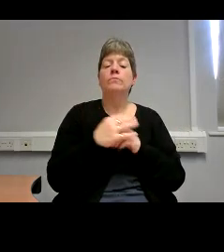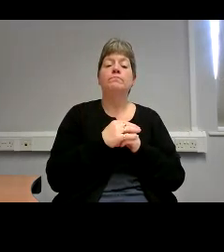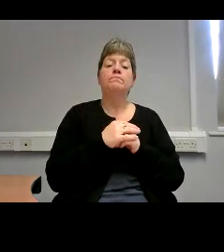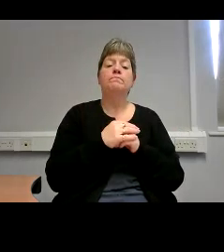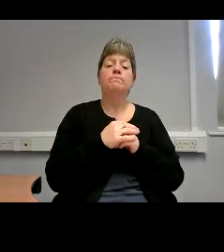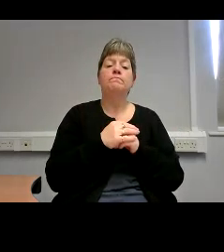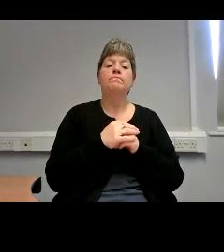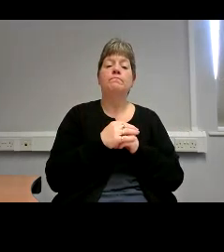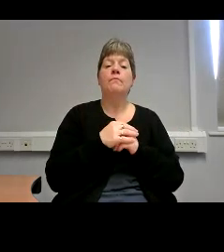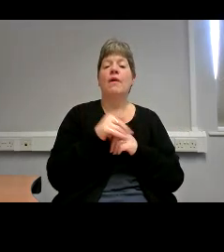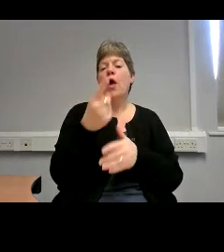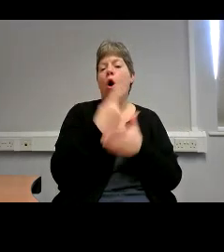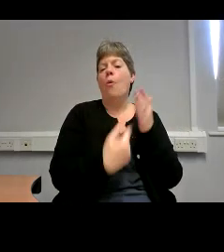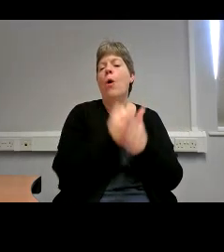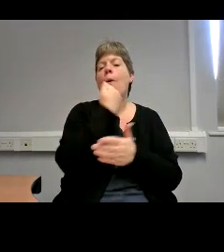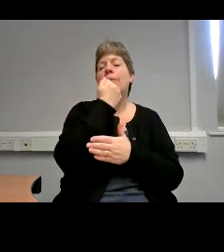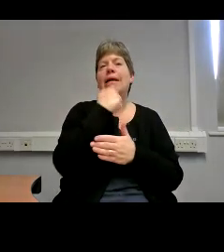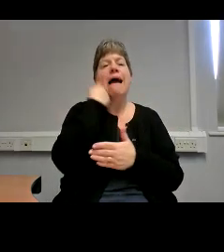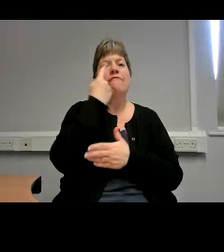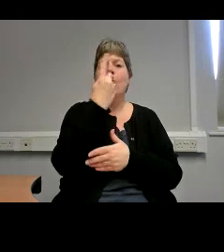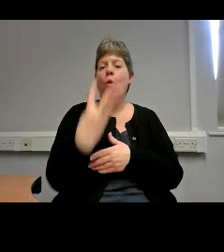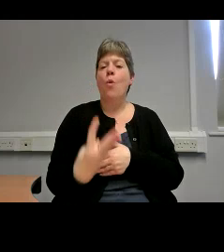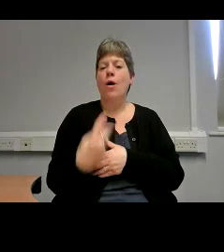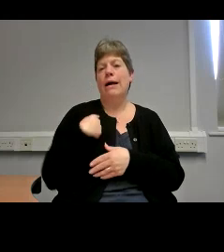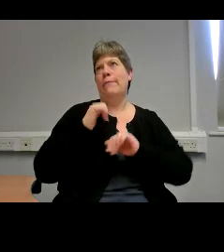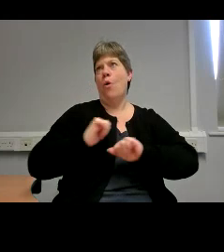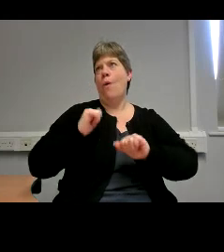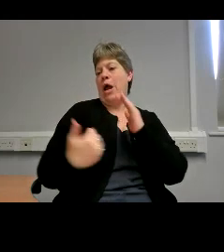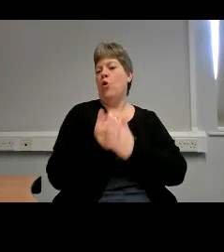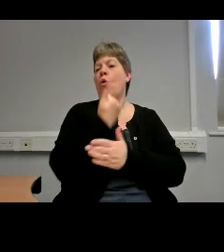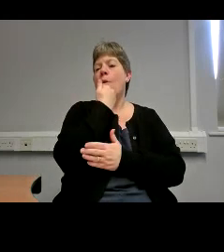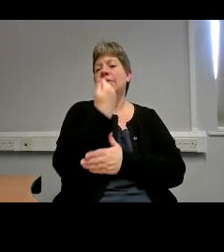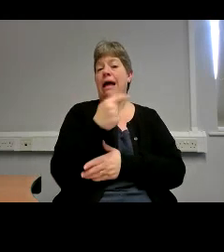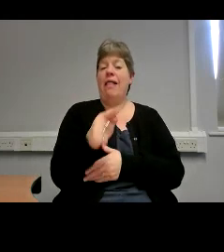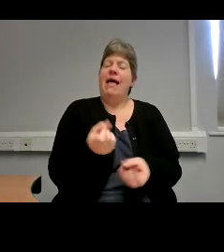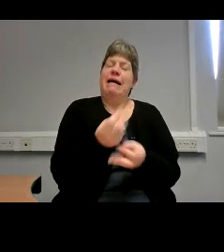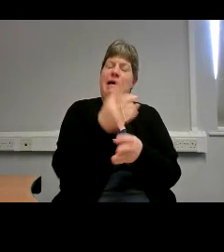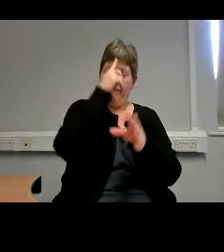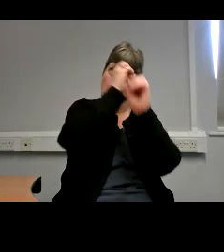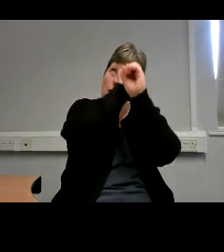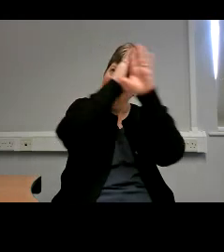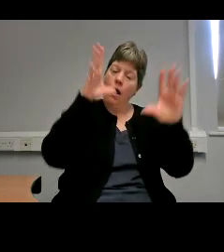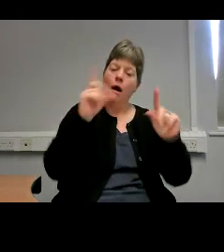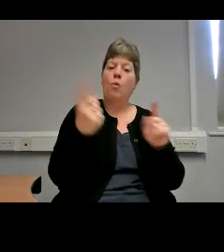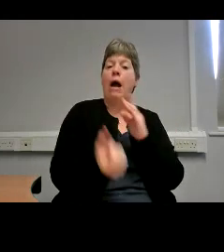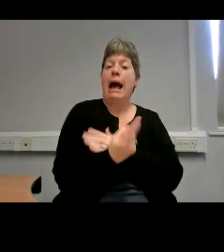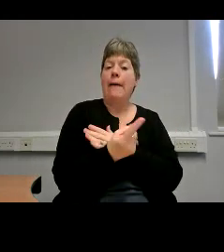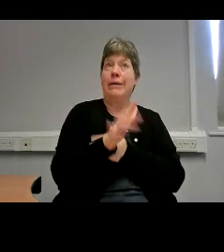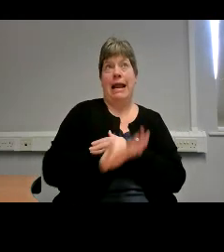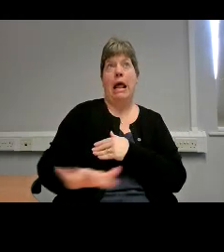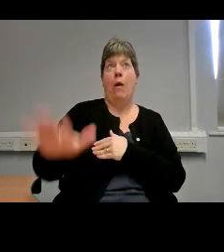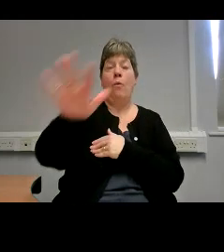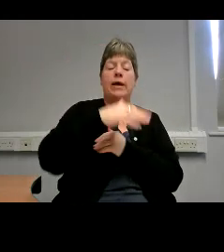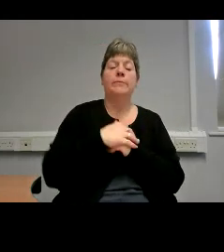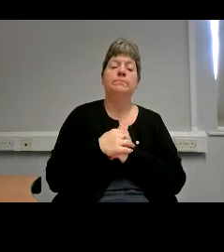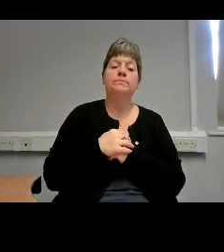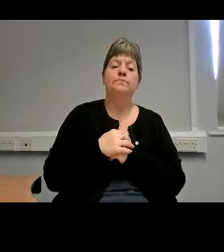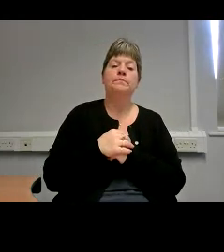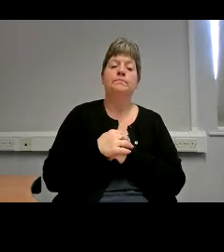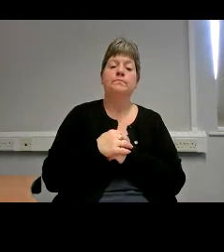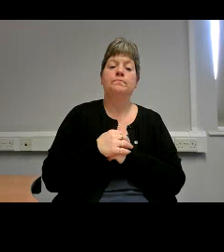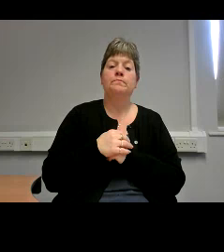updated every quarter, so I'm just awaiting a new update, but just to give you a little bit of a sense of what's happening. This